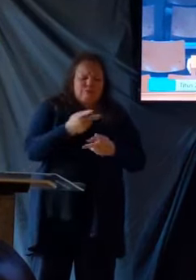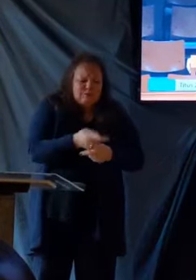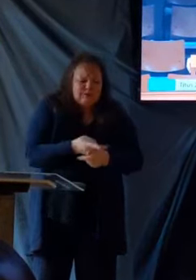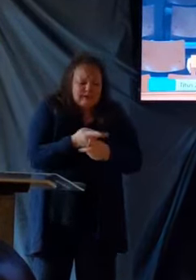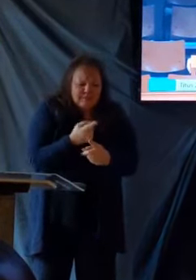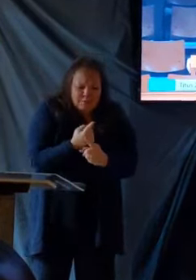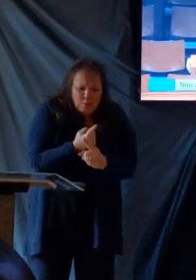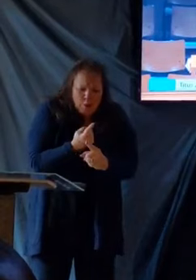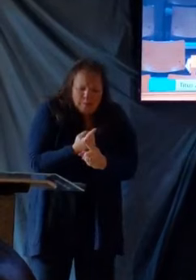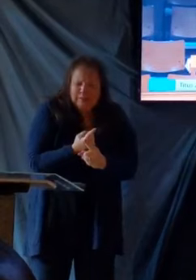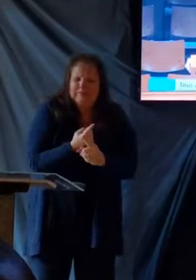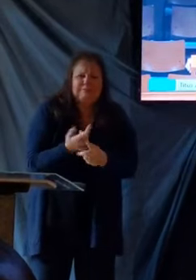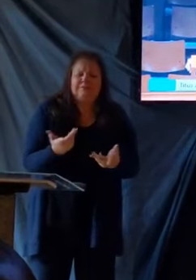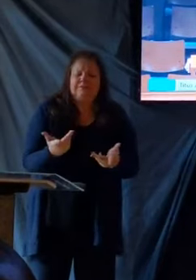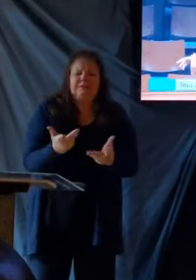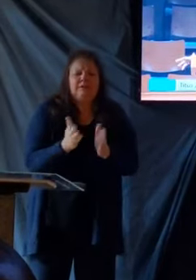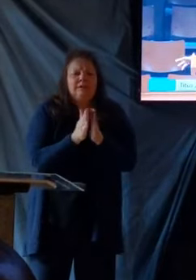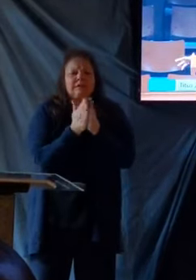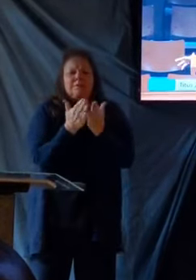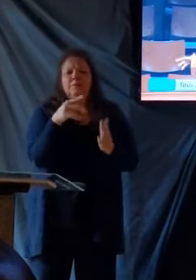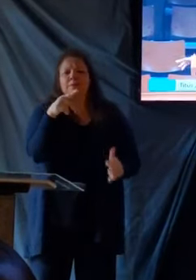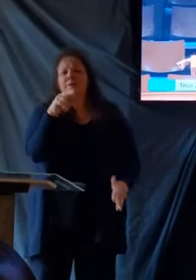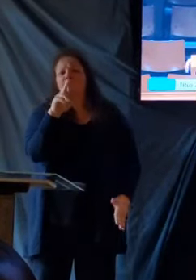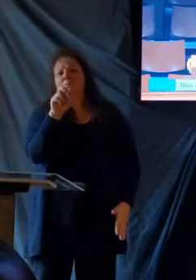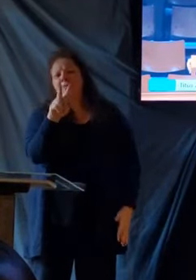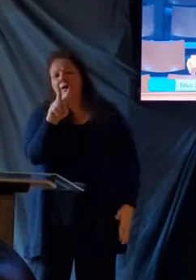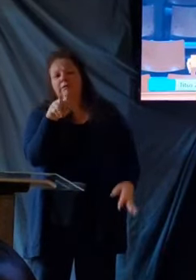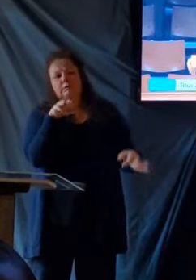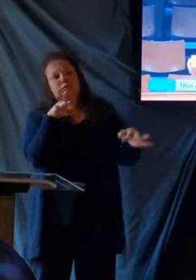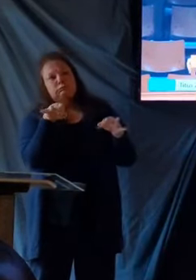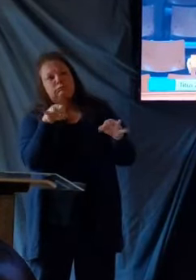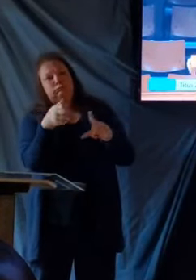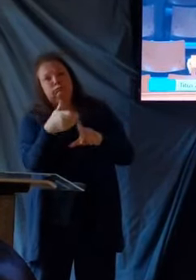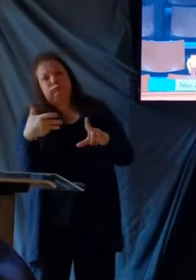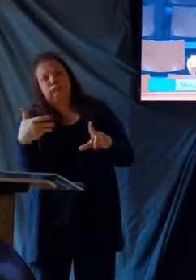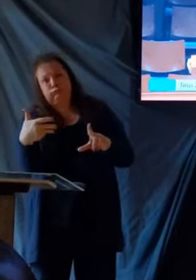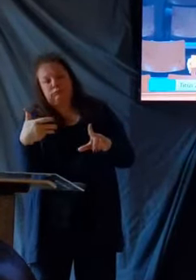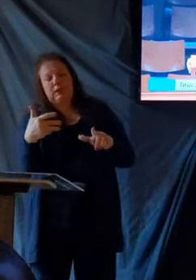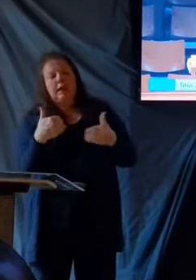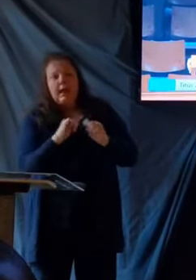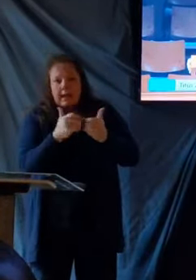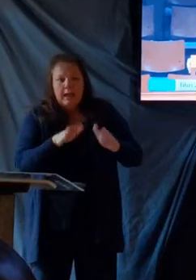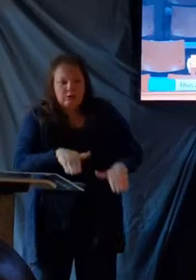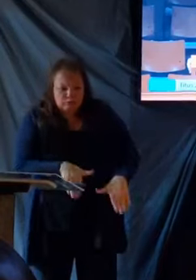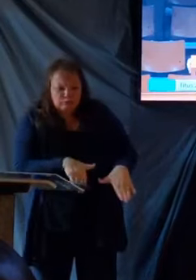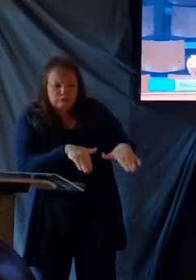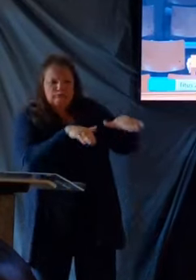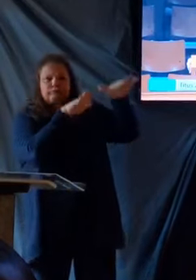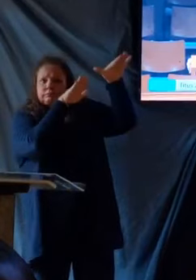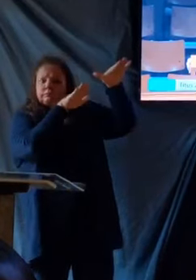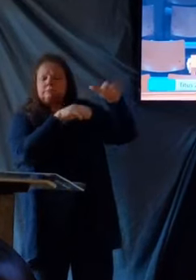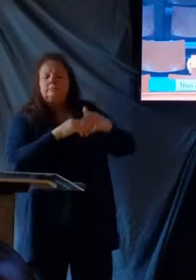of them properly. The book of Proverbs gives instruction on raising children.